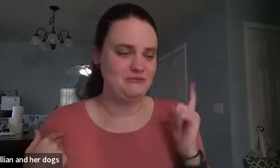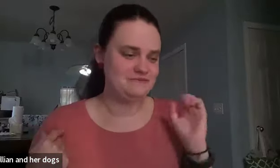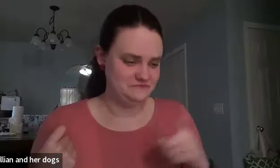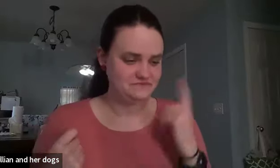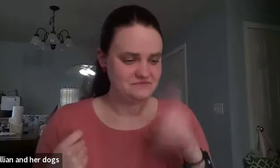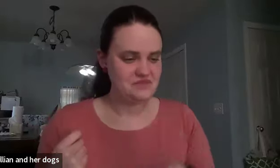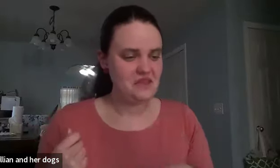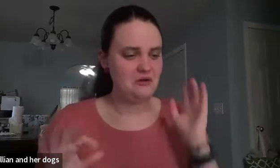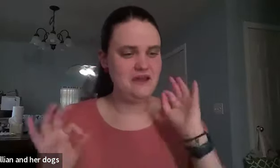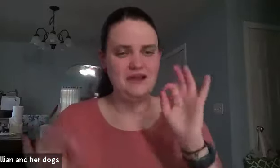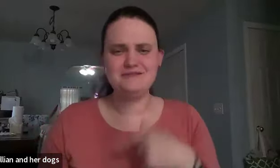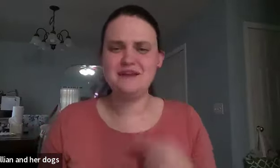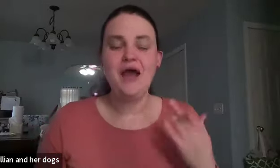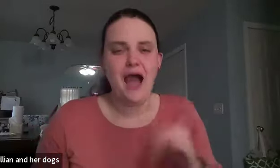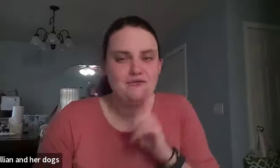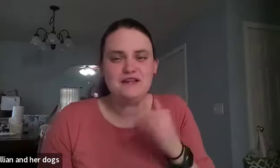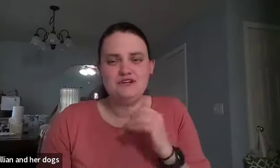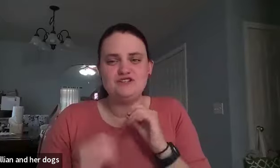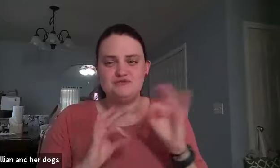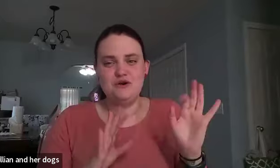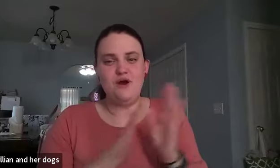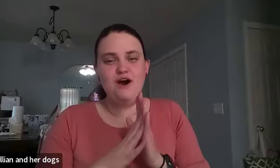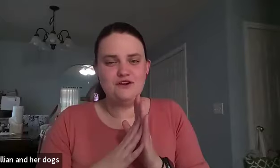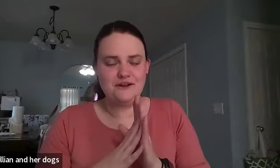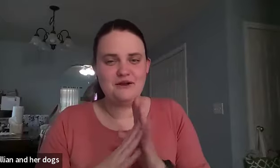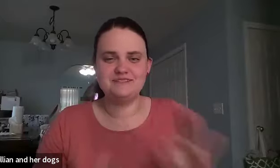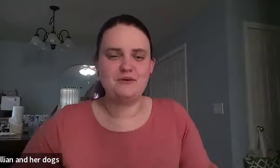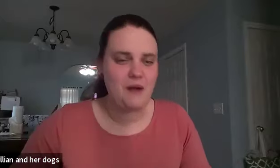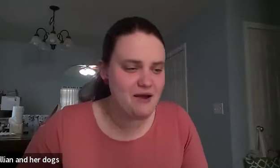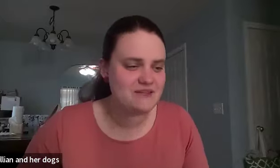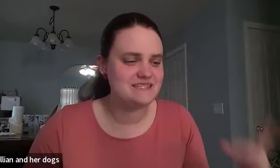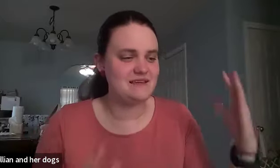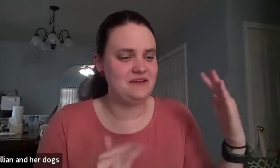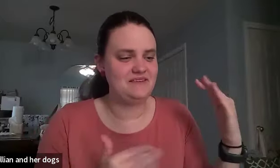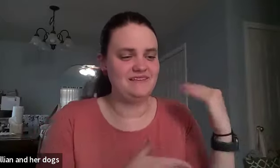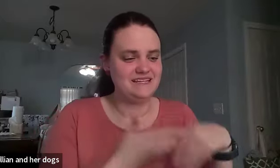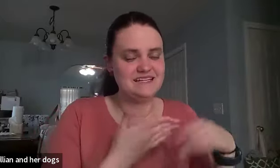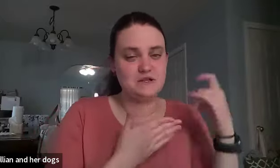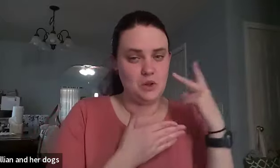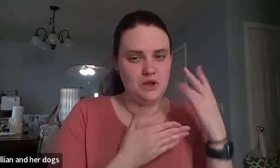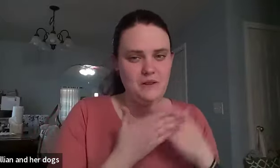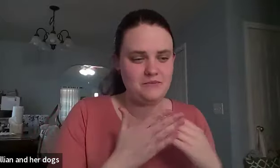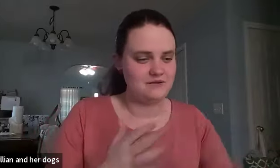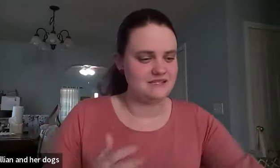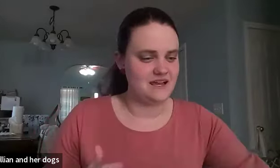Oh, okay. I was like, I really was thrown off over here. I was like, wow, this. I mean, the list doesn't look long, but I was